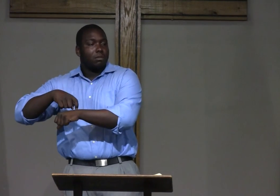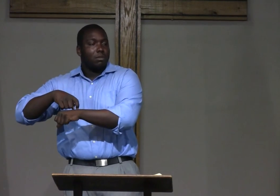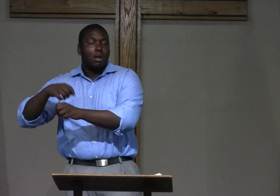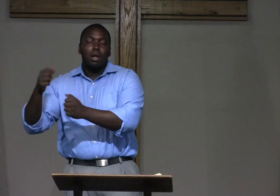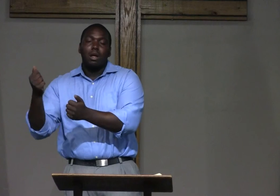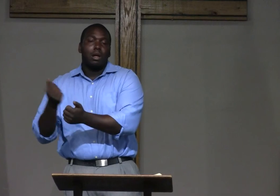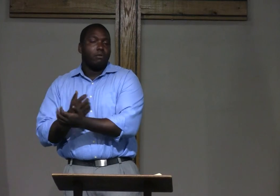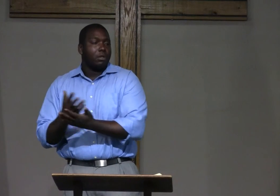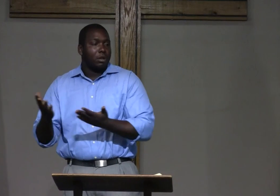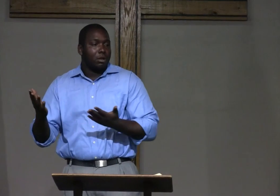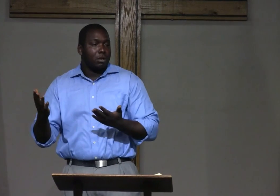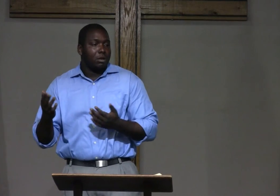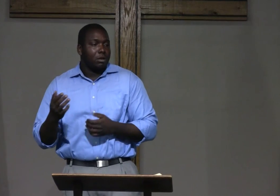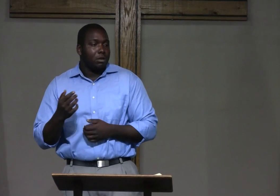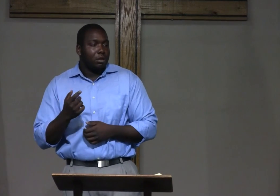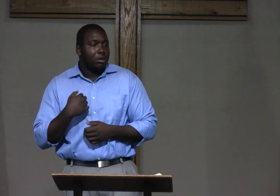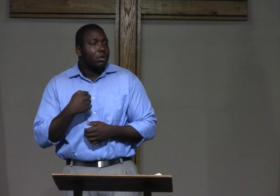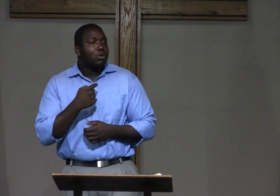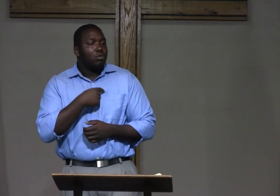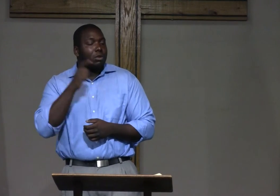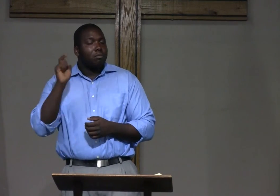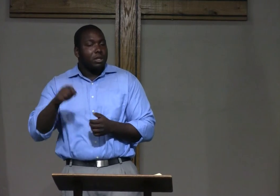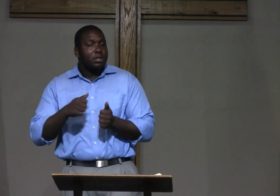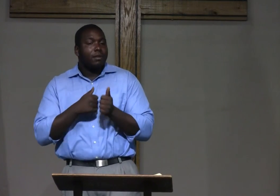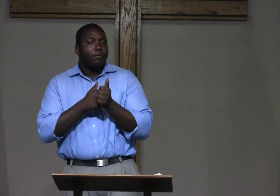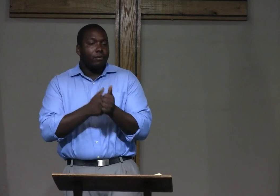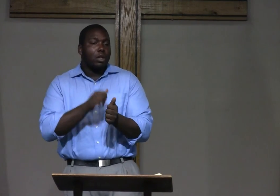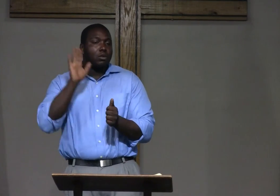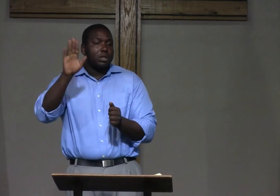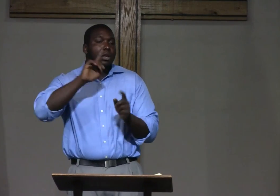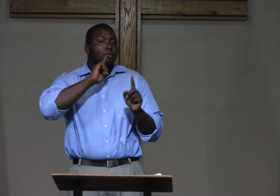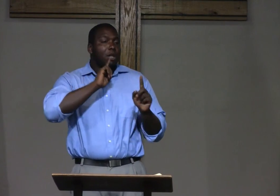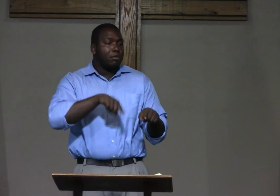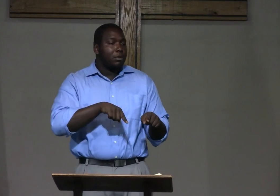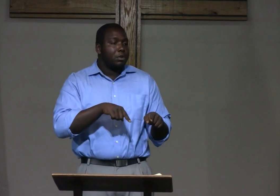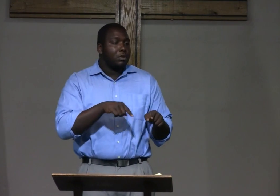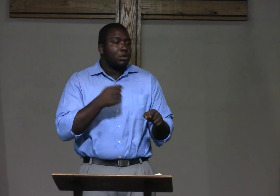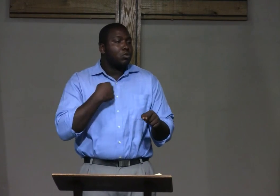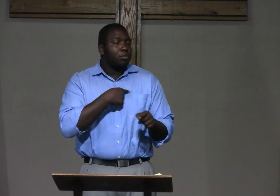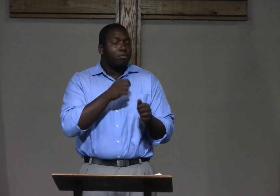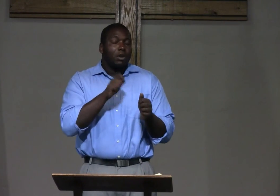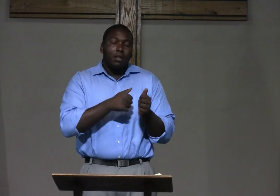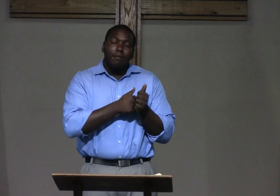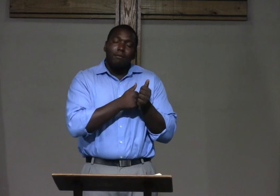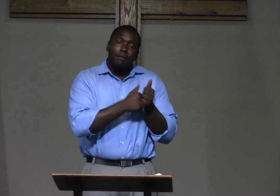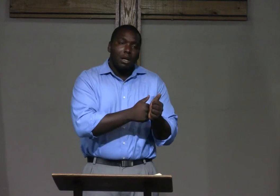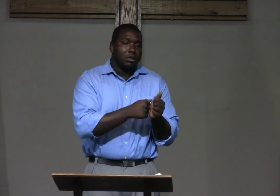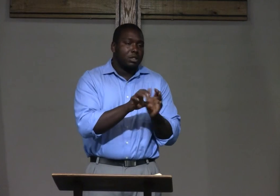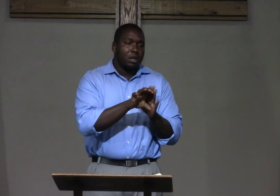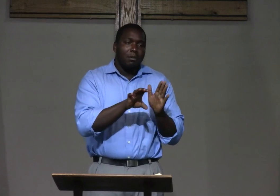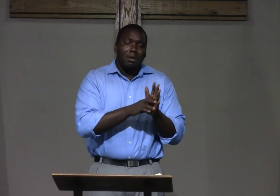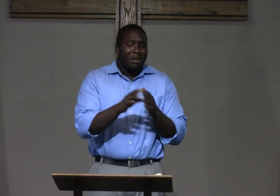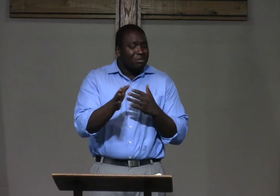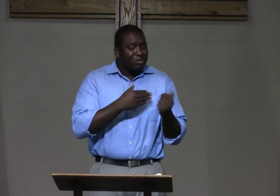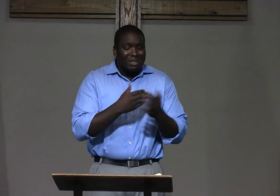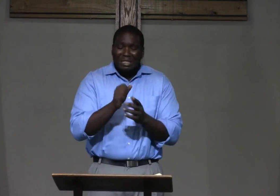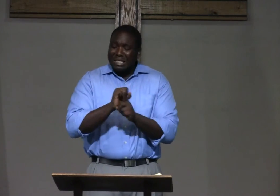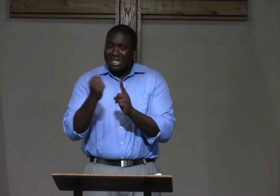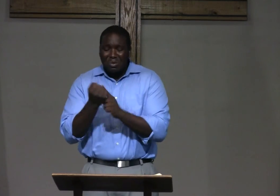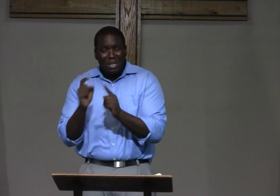Everything will play out how God intends. And we must follow His commandments, regardless of what results we